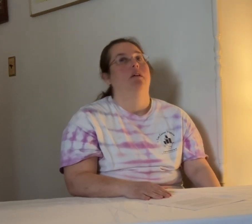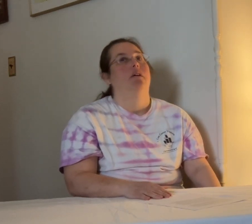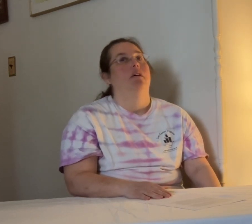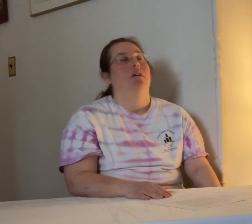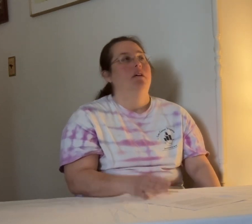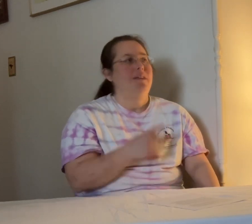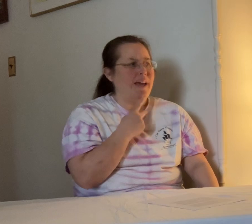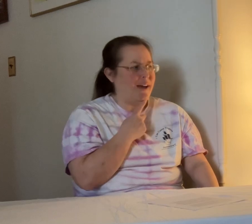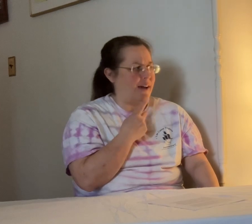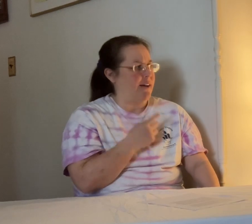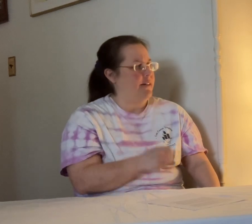Yeah.